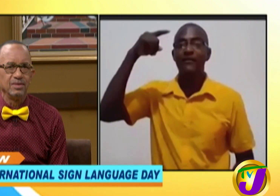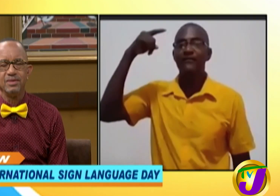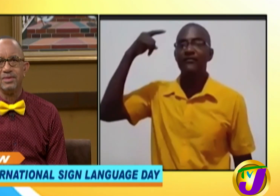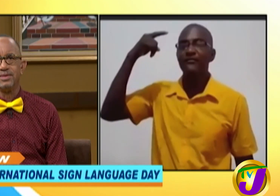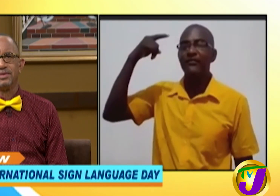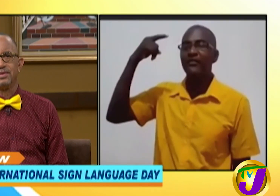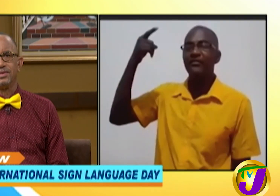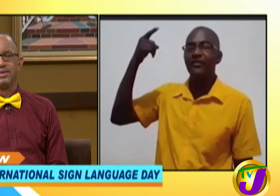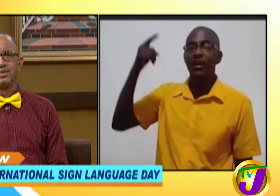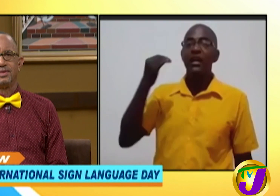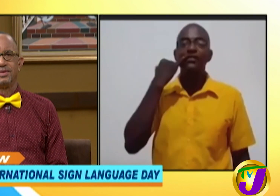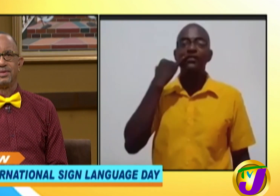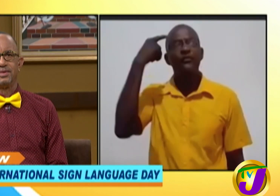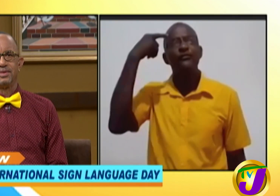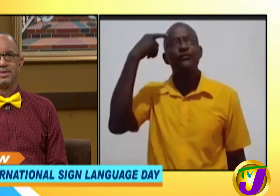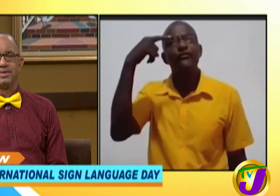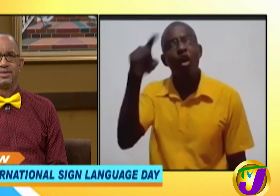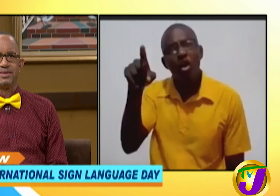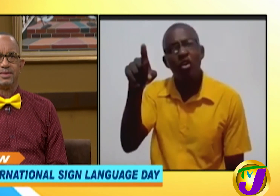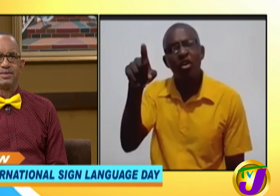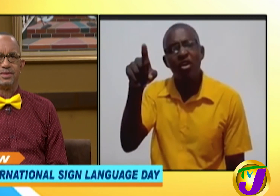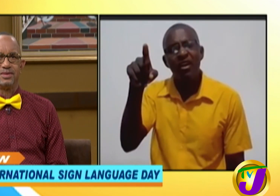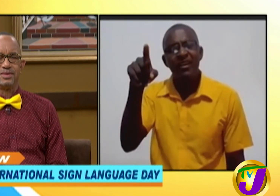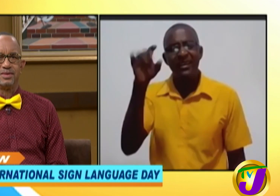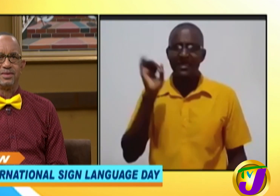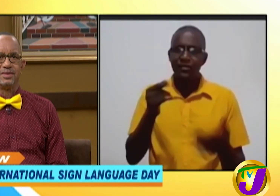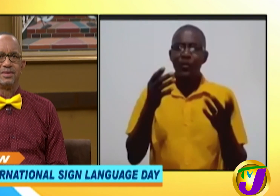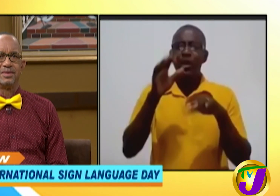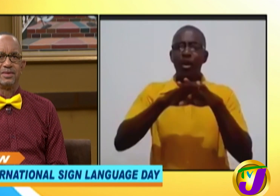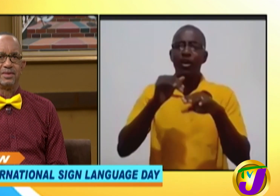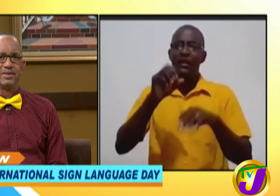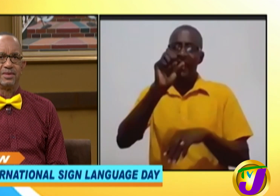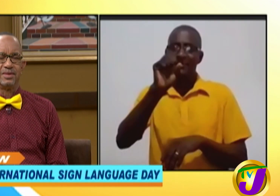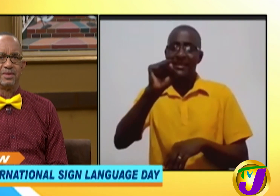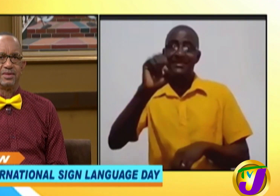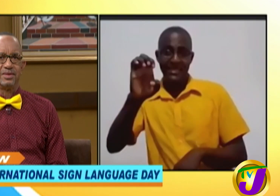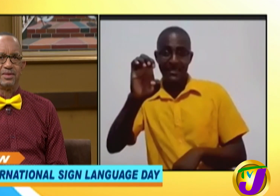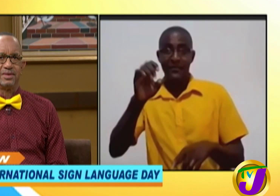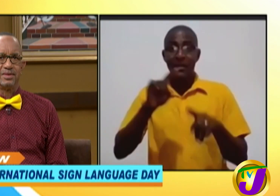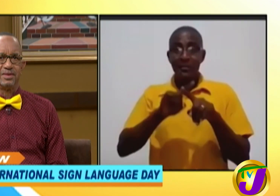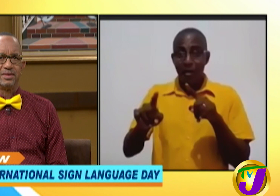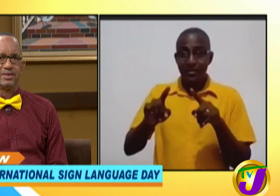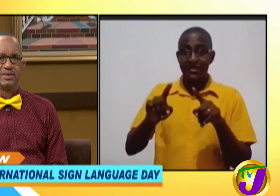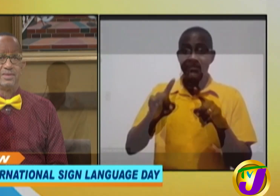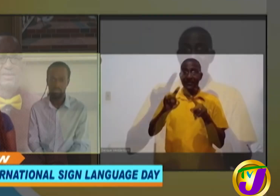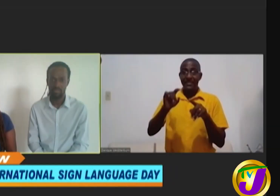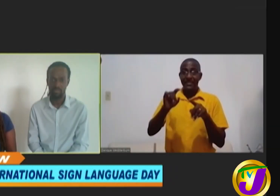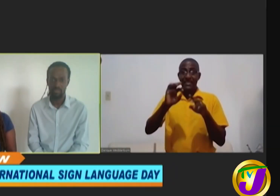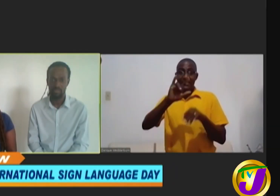if you say for, that's like what we call sign English. But in JSL,